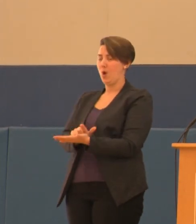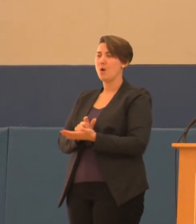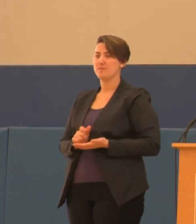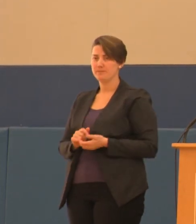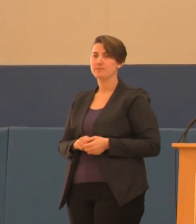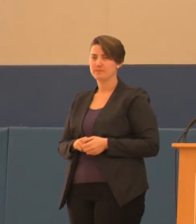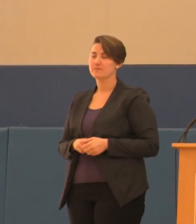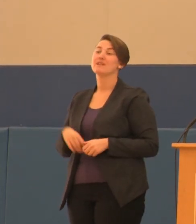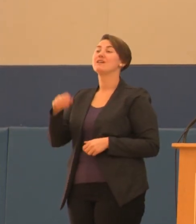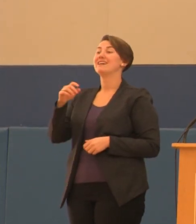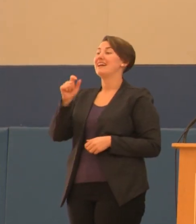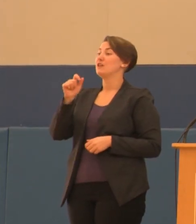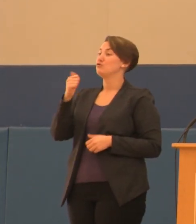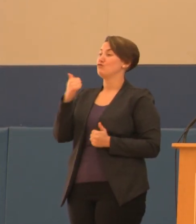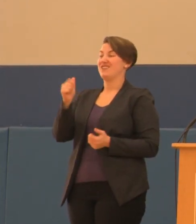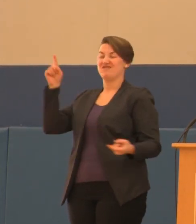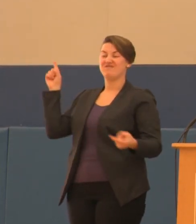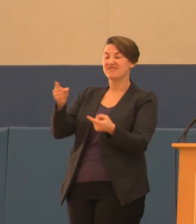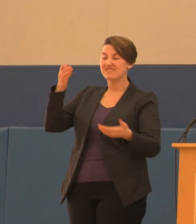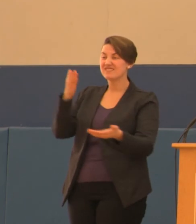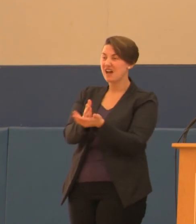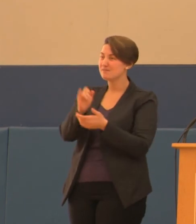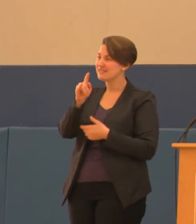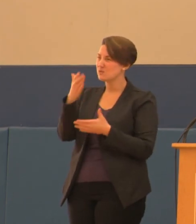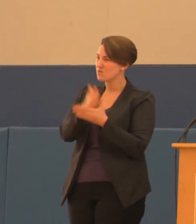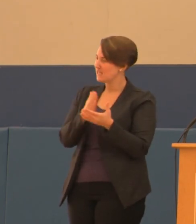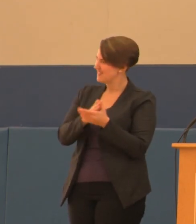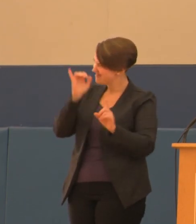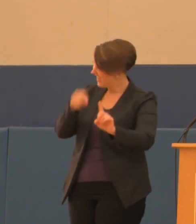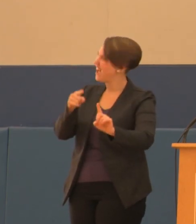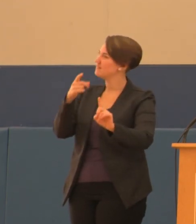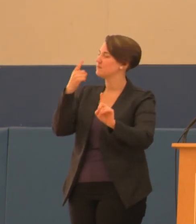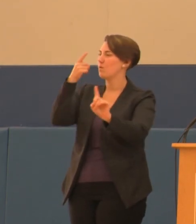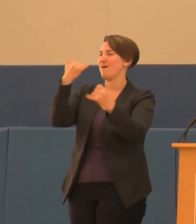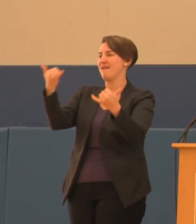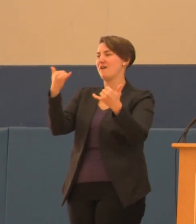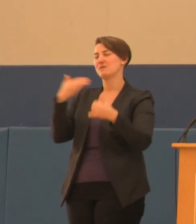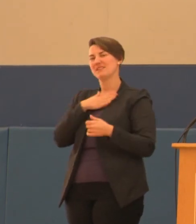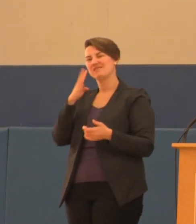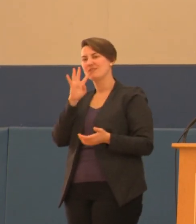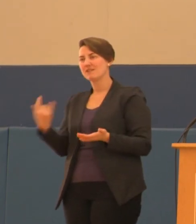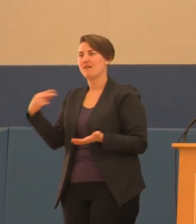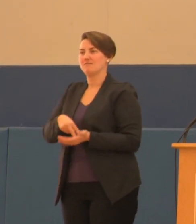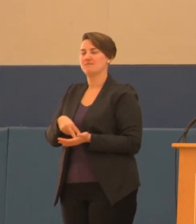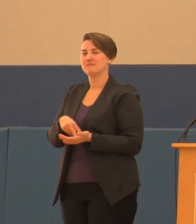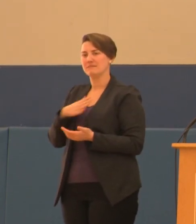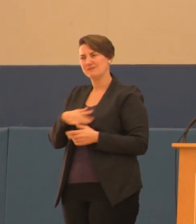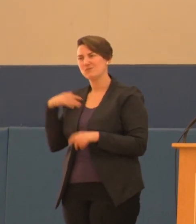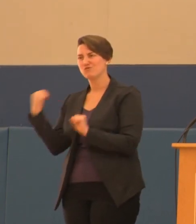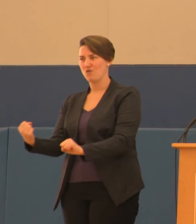sexual harassment is exactly what we're doing right now, is to speak up, be strong. One other thing I want to end with